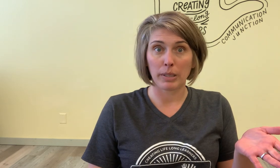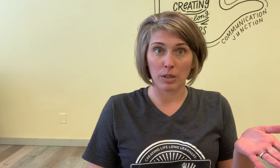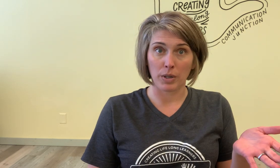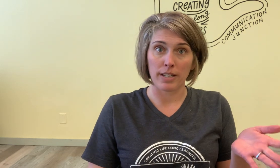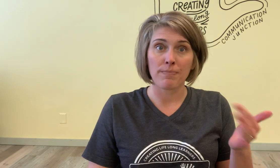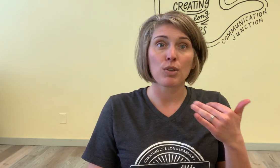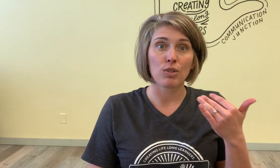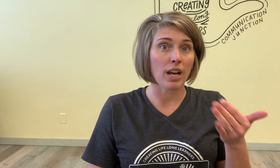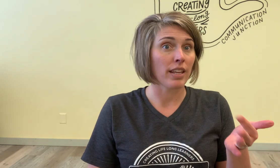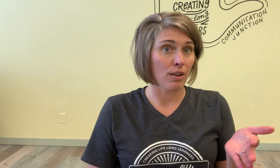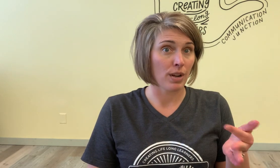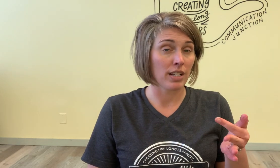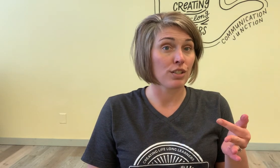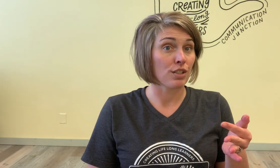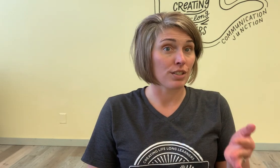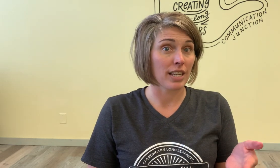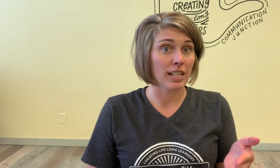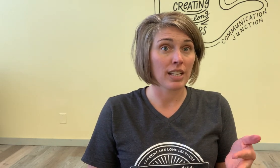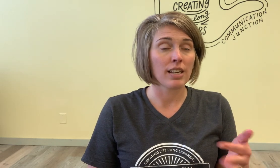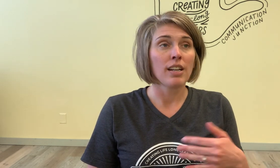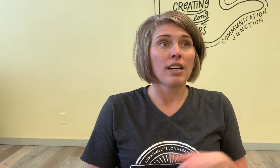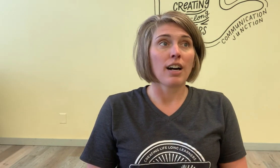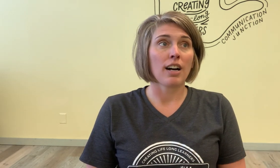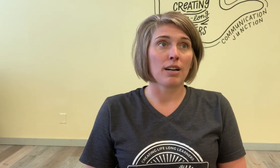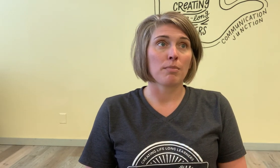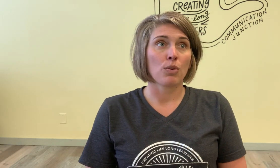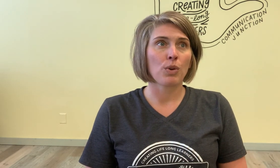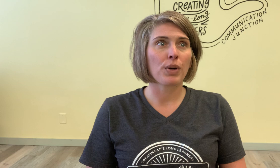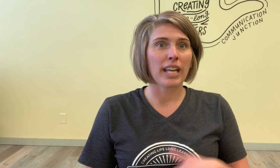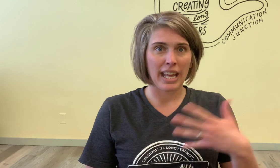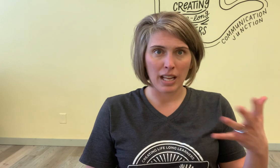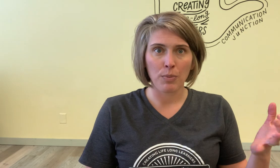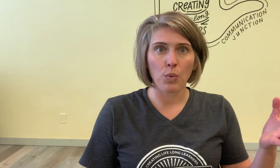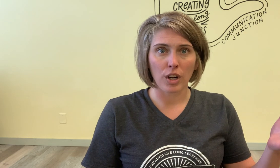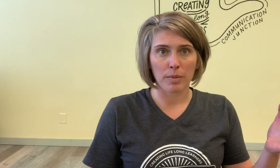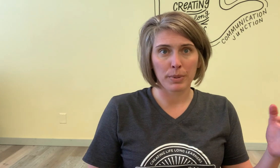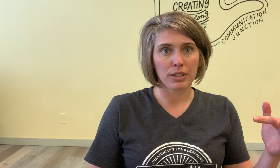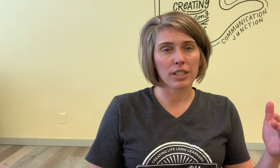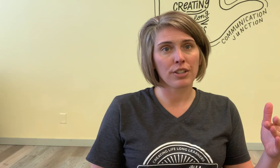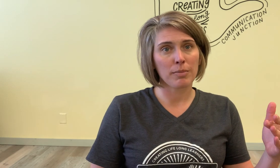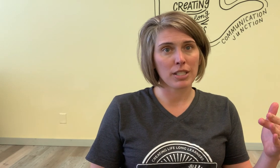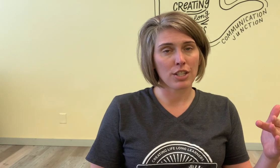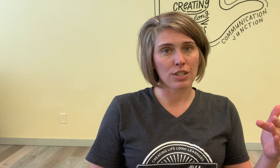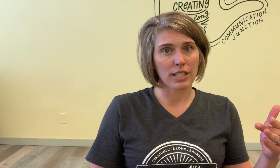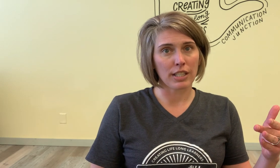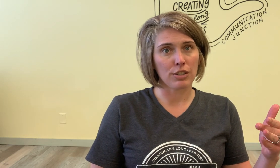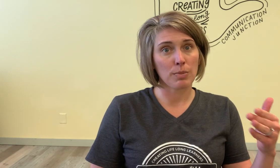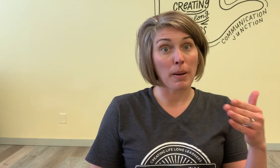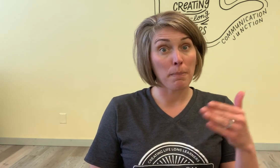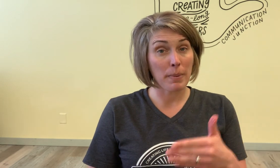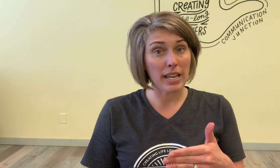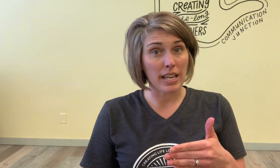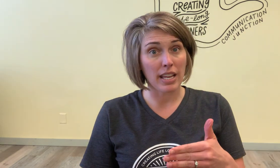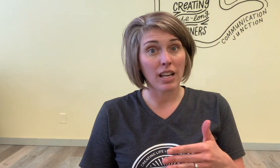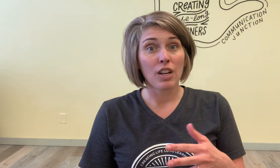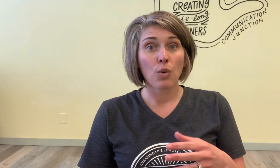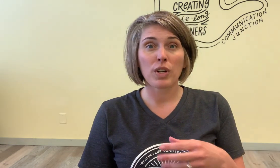bitty one who's not yet ready to start signing, we want to A, work on building their imitation skills, but B, want to